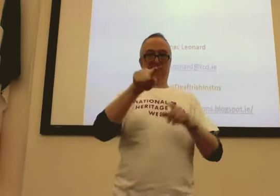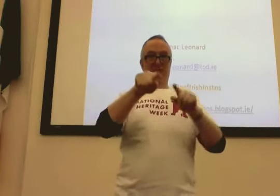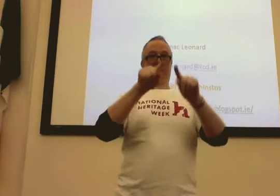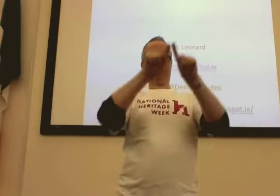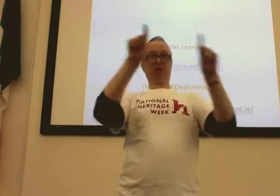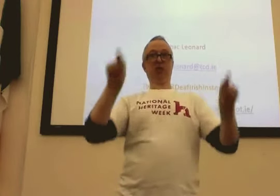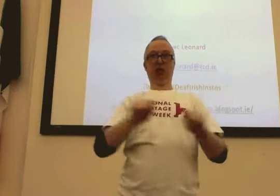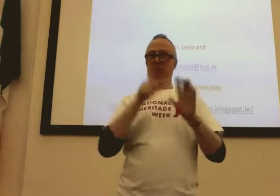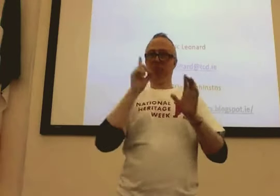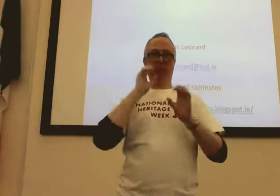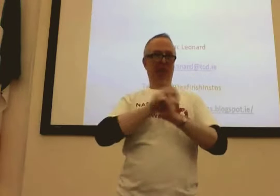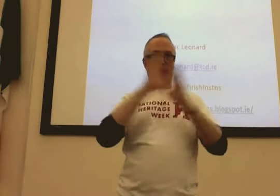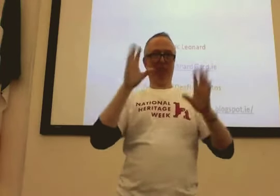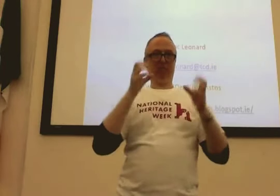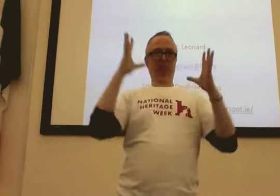into the future.